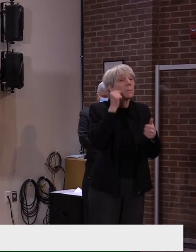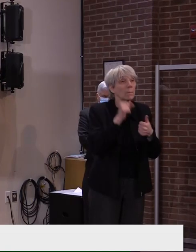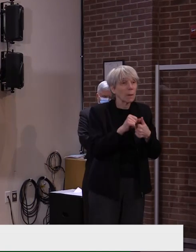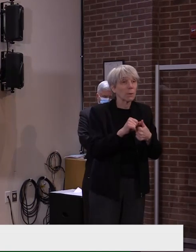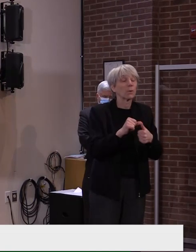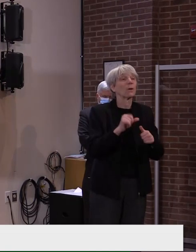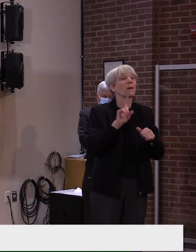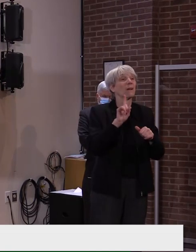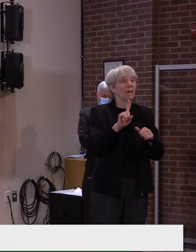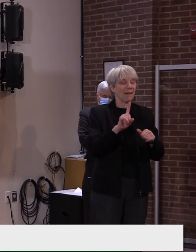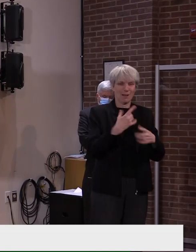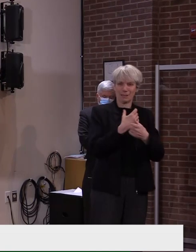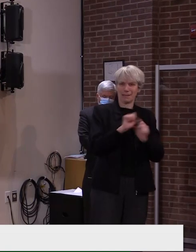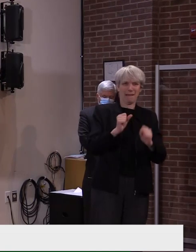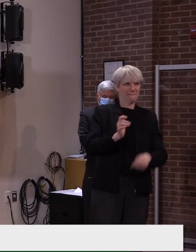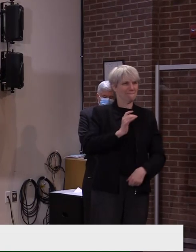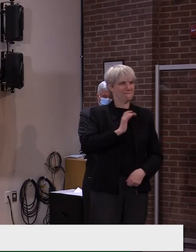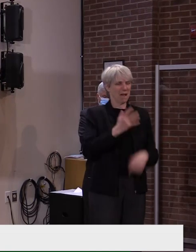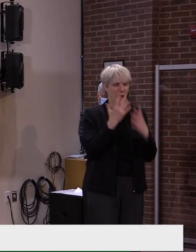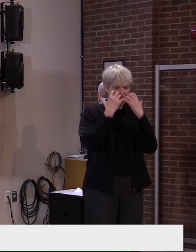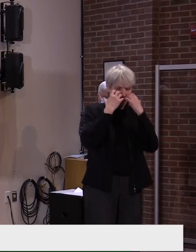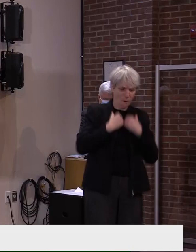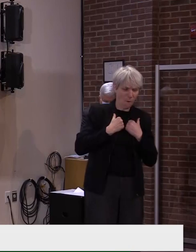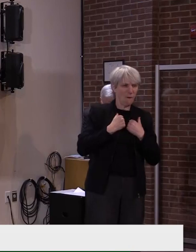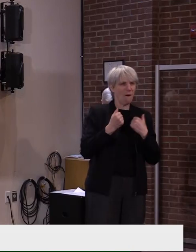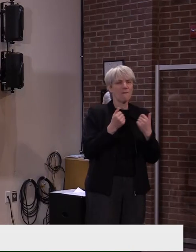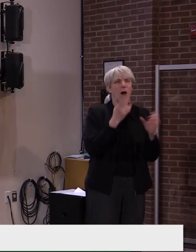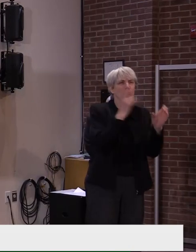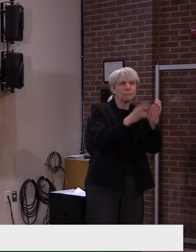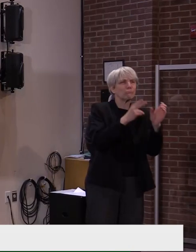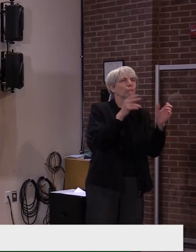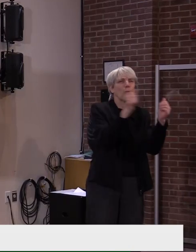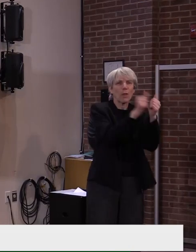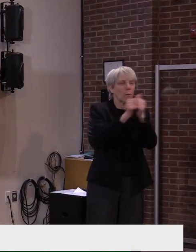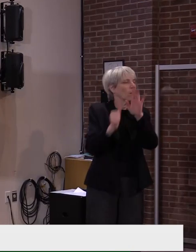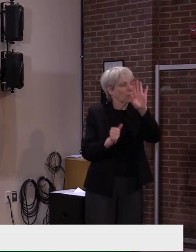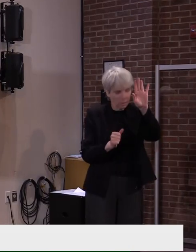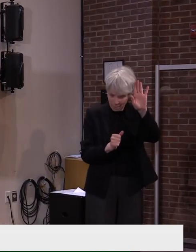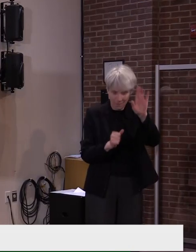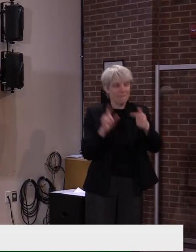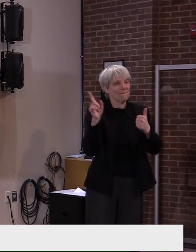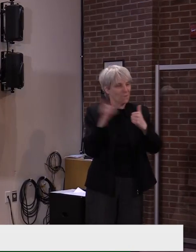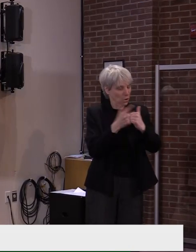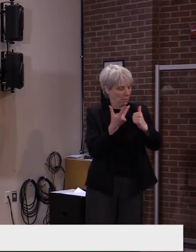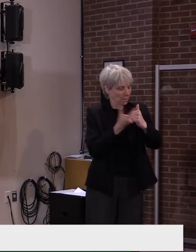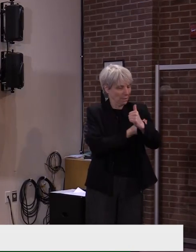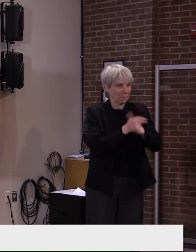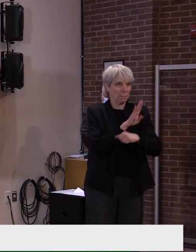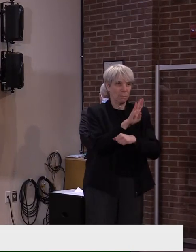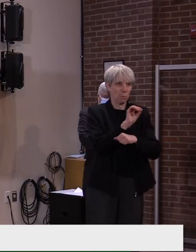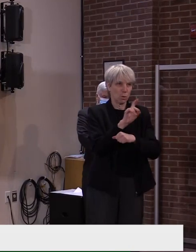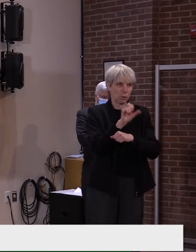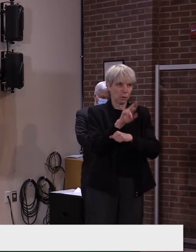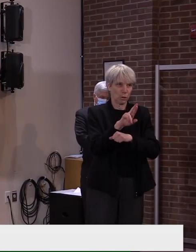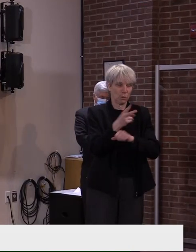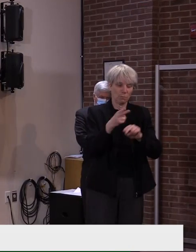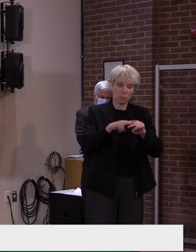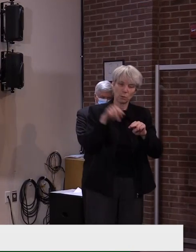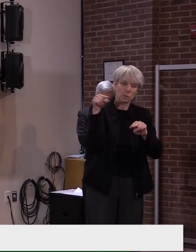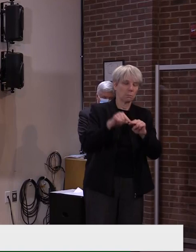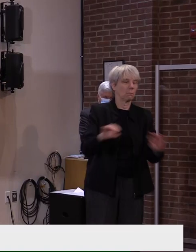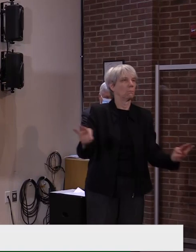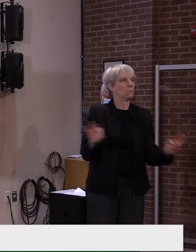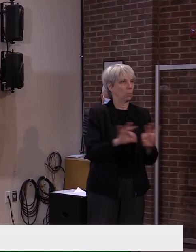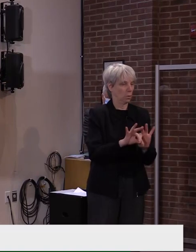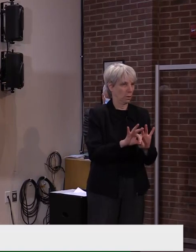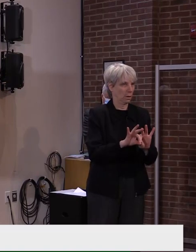COVID-19 or up to date on vaccination until you get that booster shot. You are also not fully